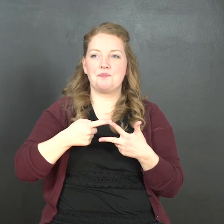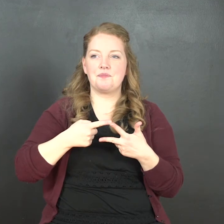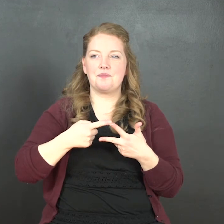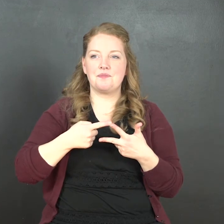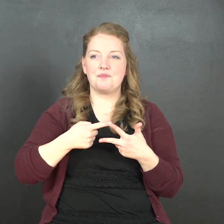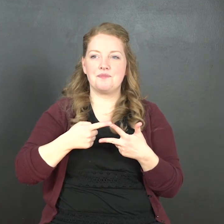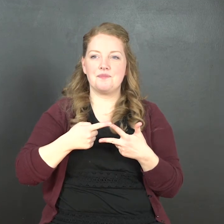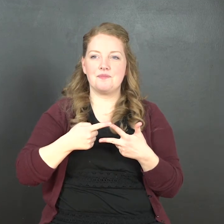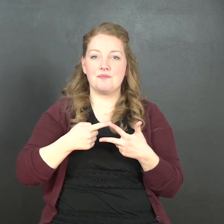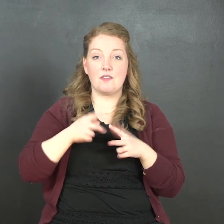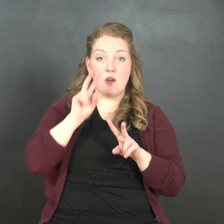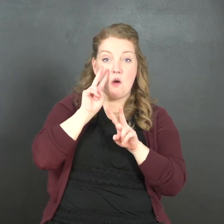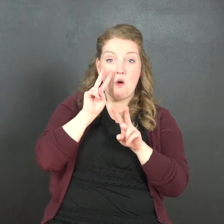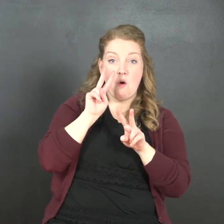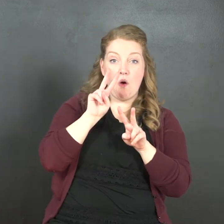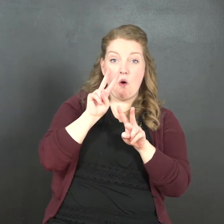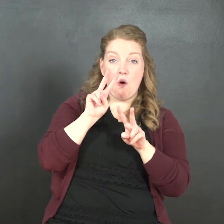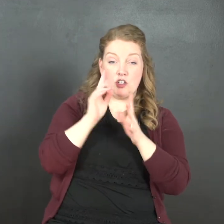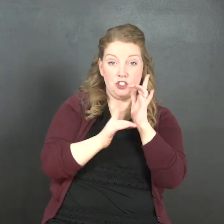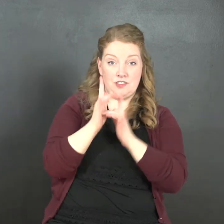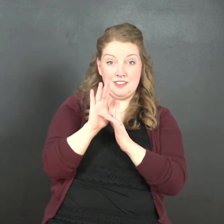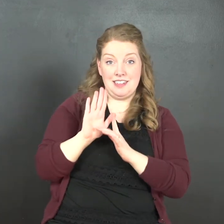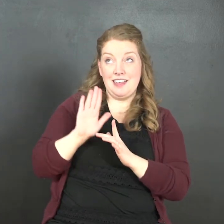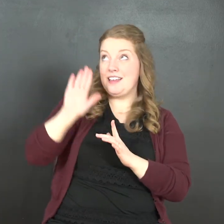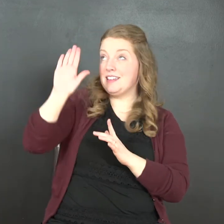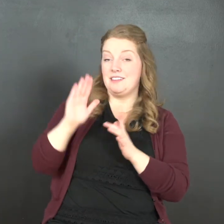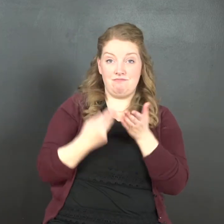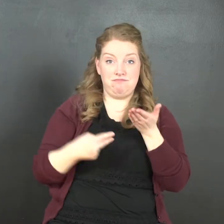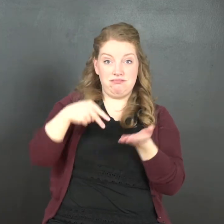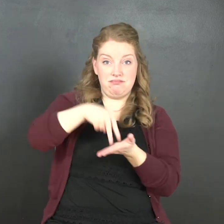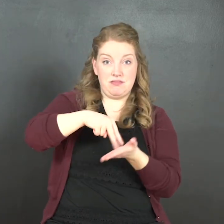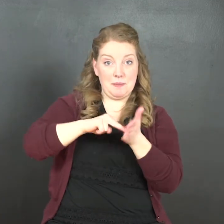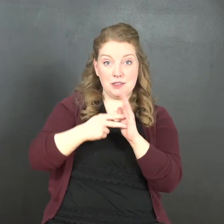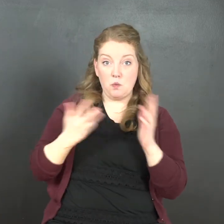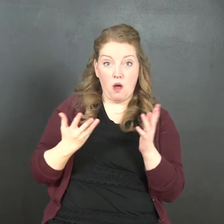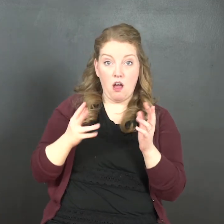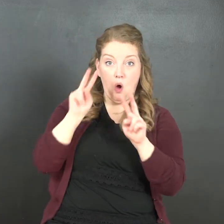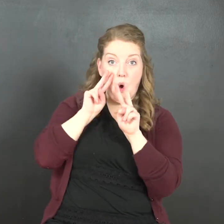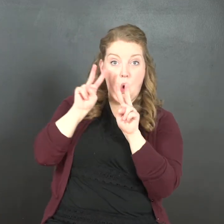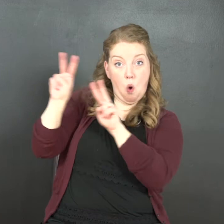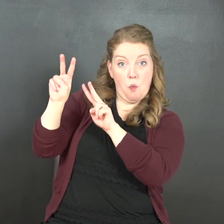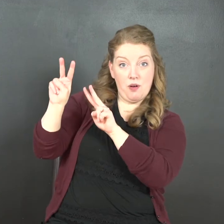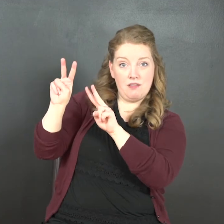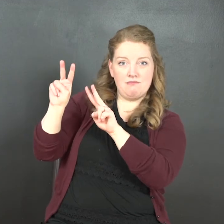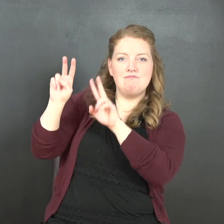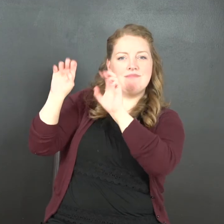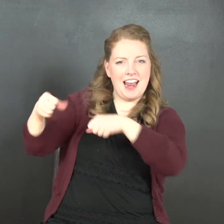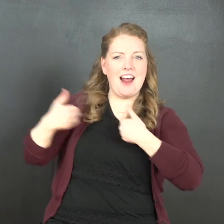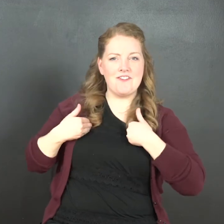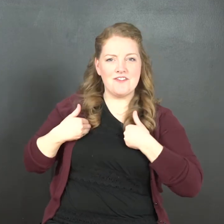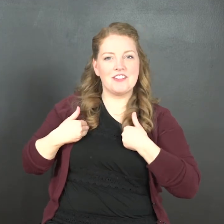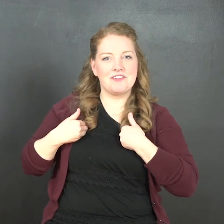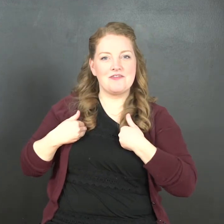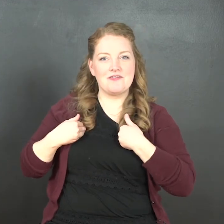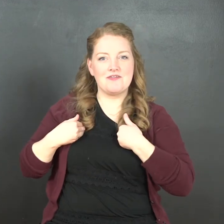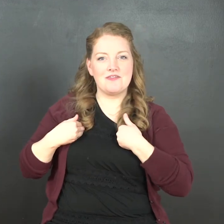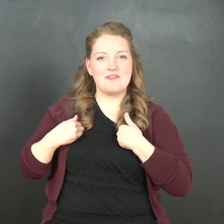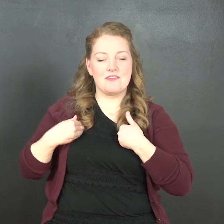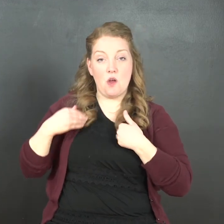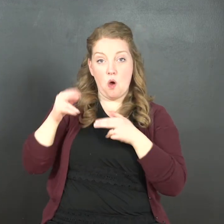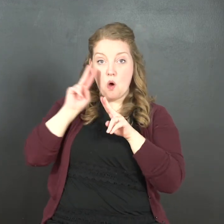know that hope is available. It lets me know that hope is available. How important is